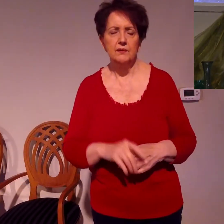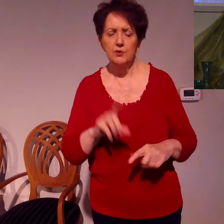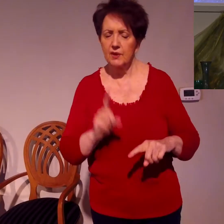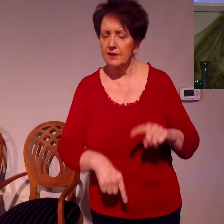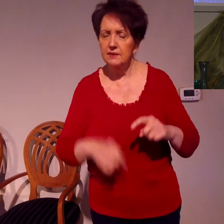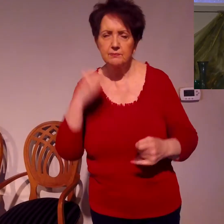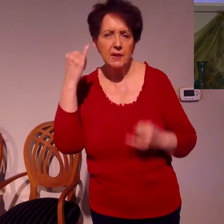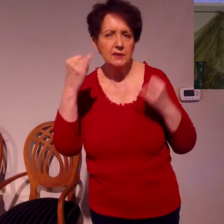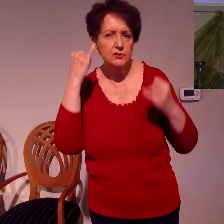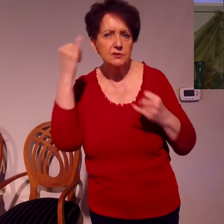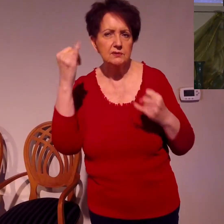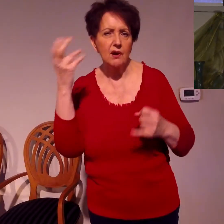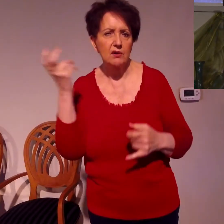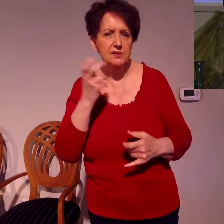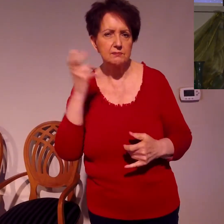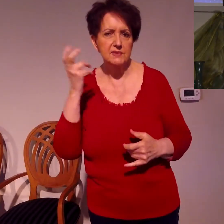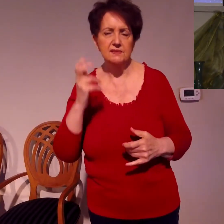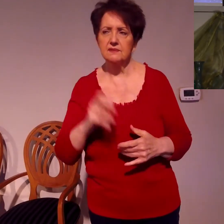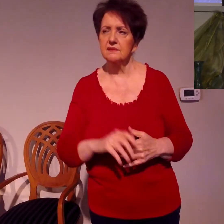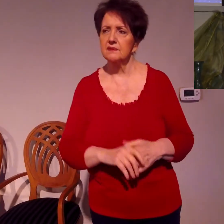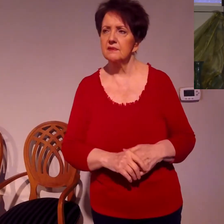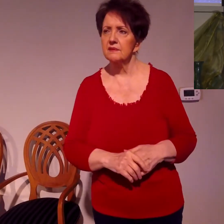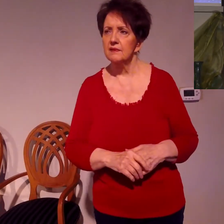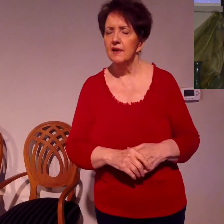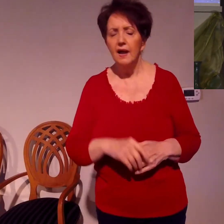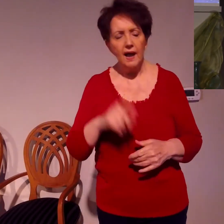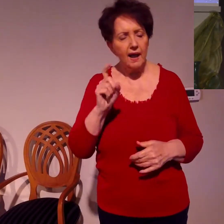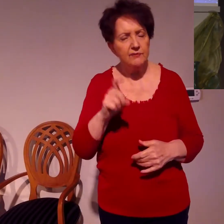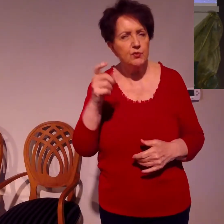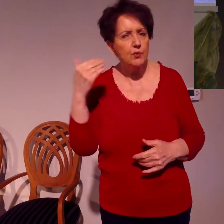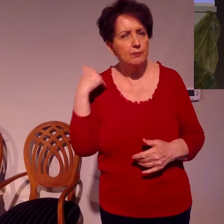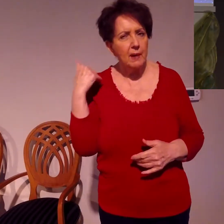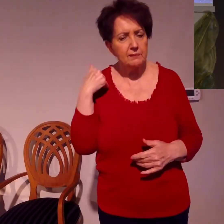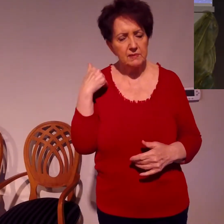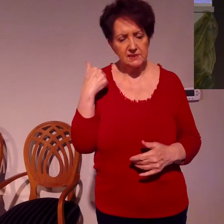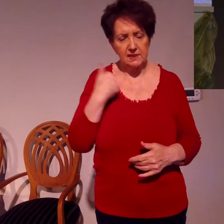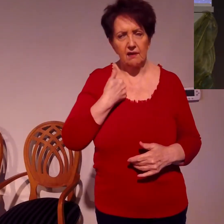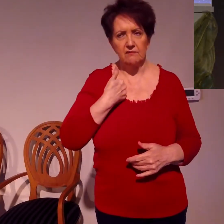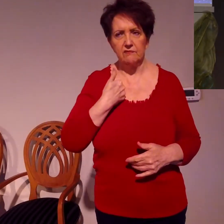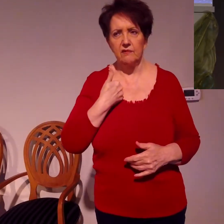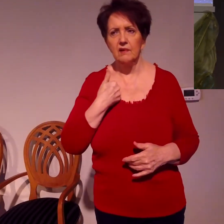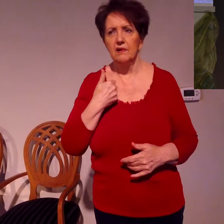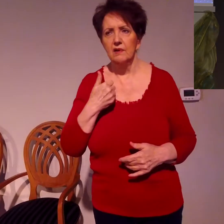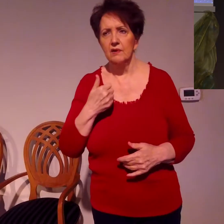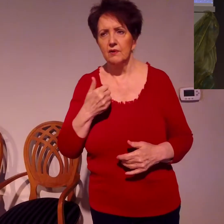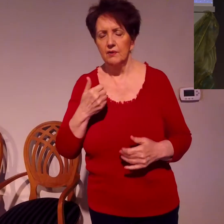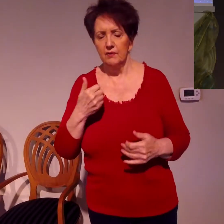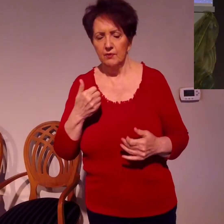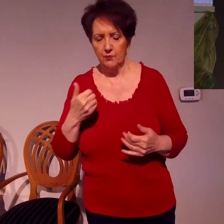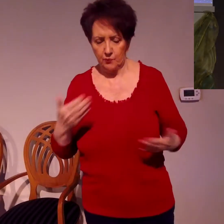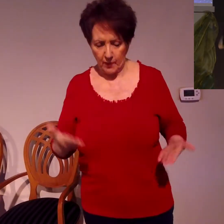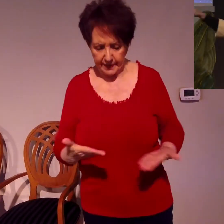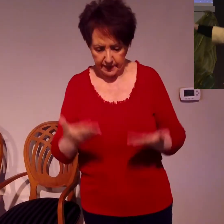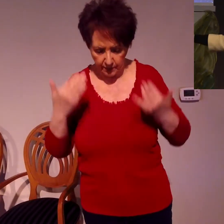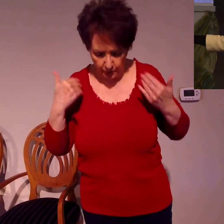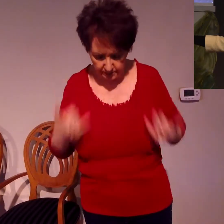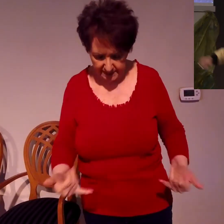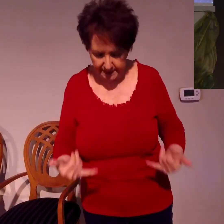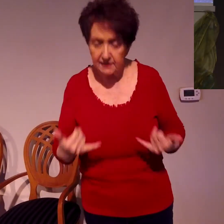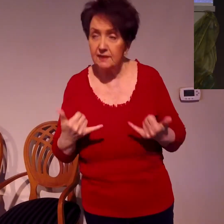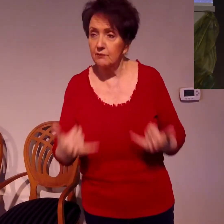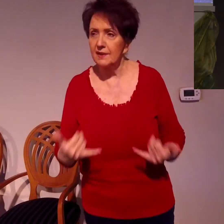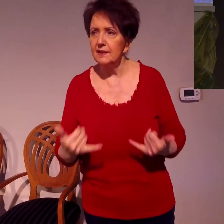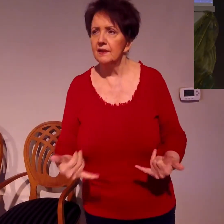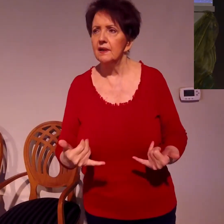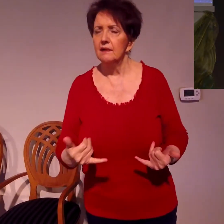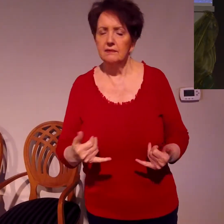imaginable awesomeness, right? I have to remind myself of that. Like right where I'm standing right now and right where I'm standing